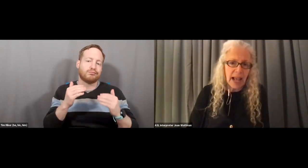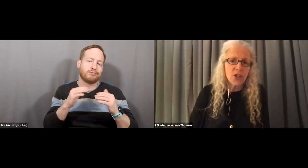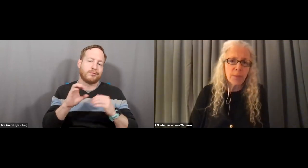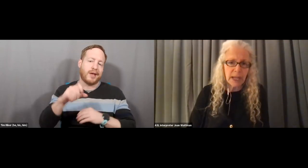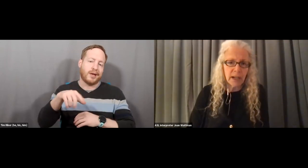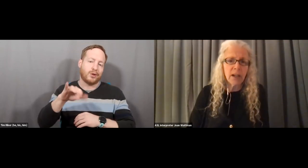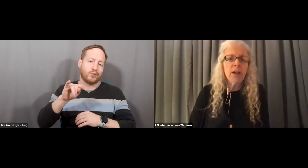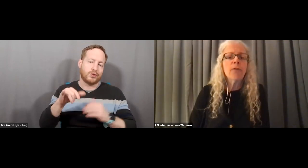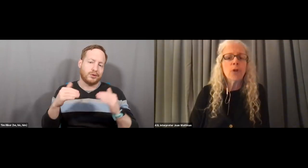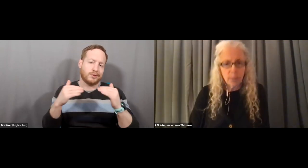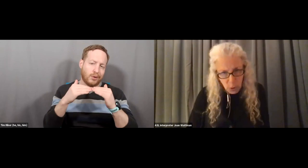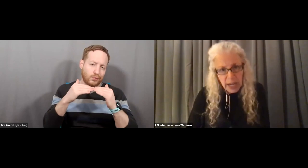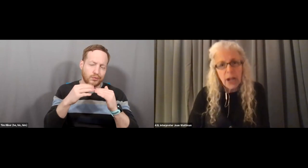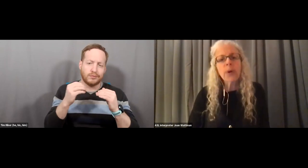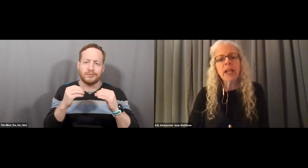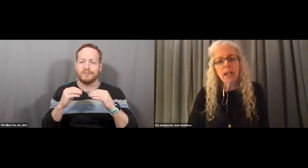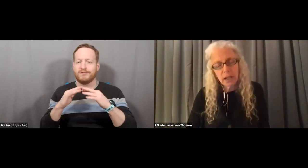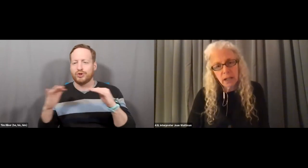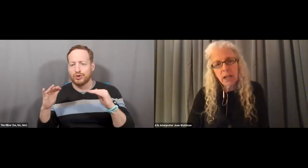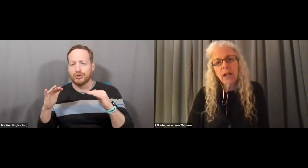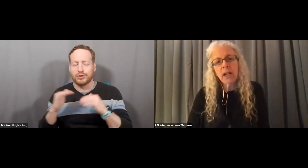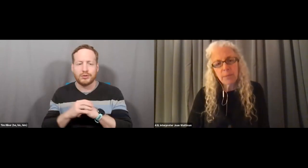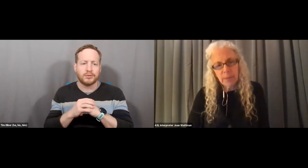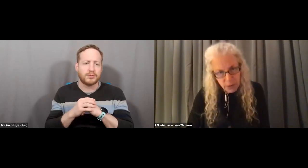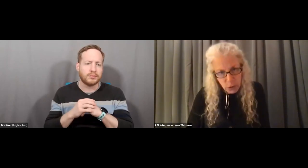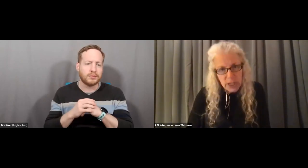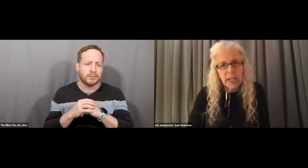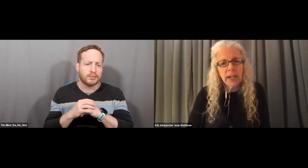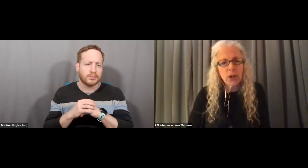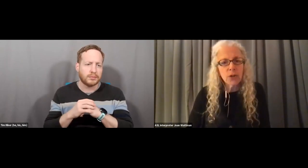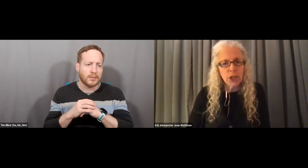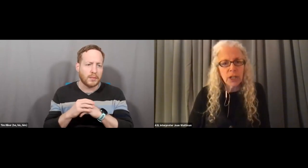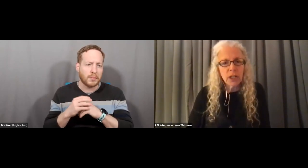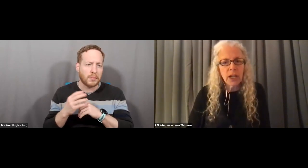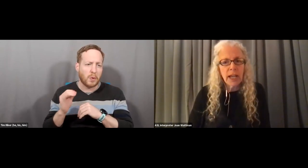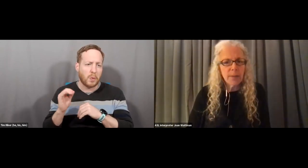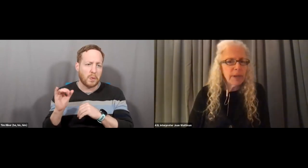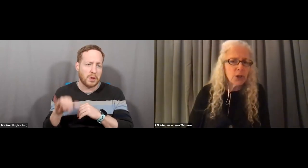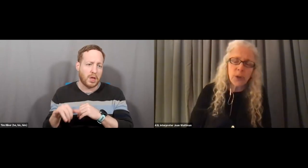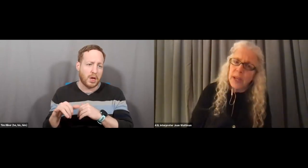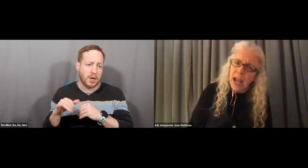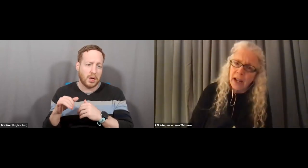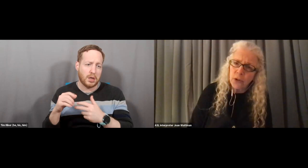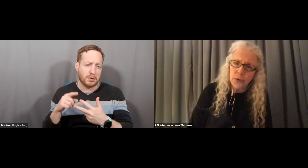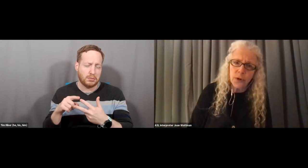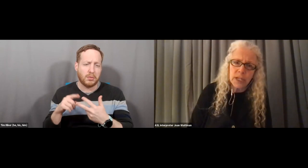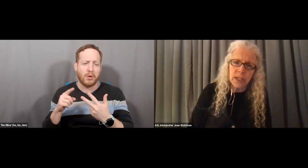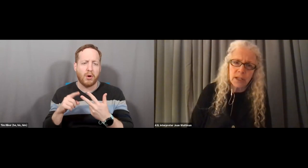action plan for more equity, diversity, and inclusion, and to make sure that we had those voices